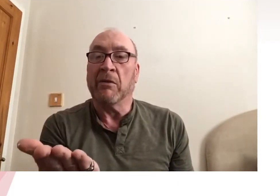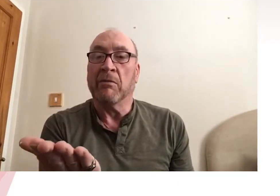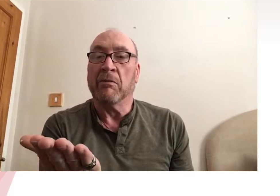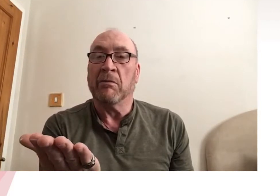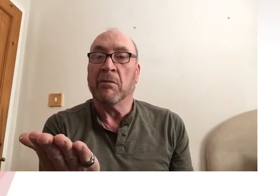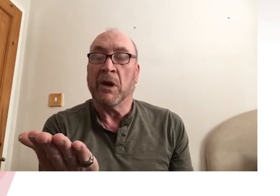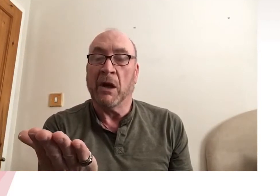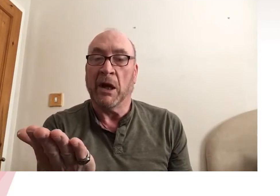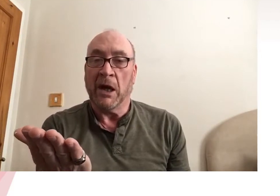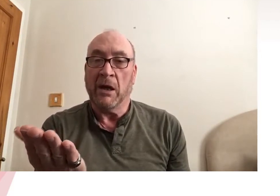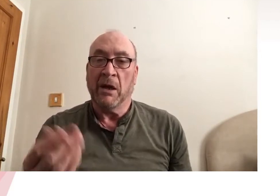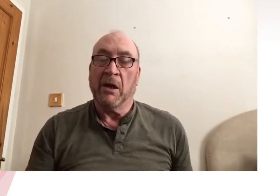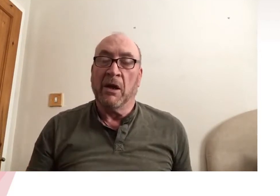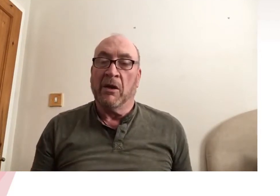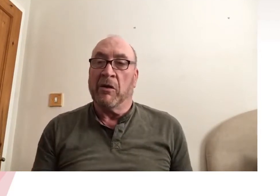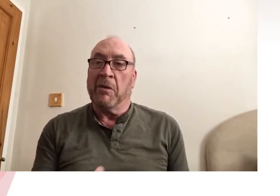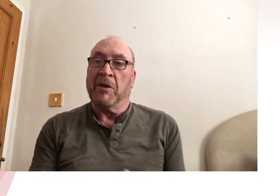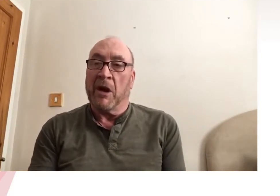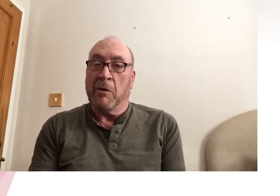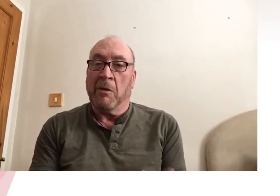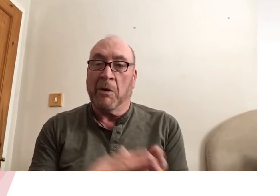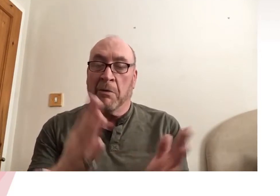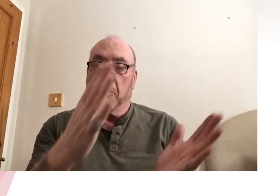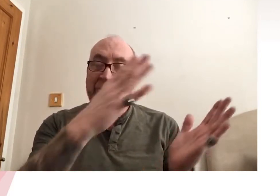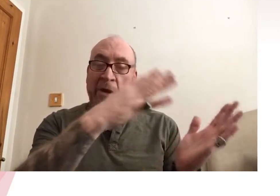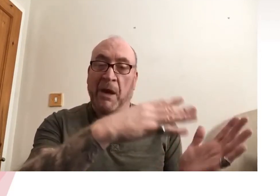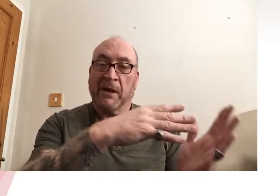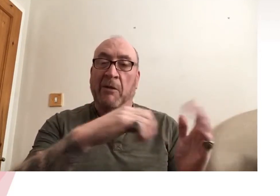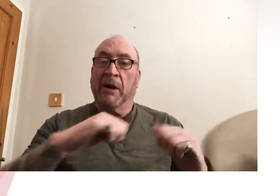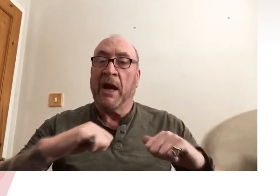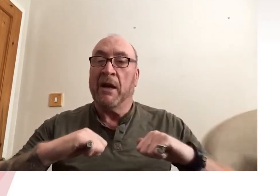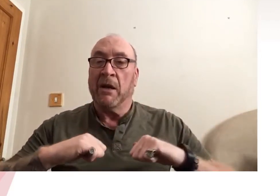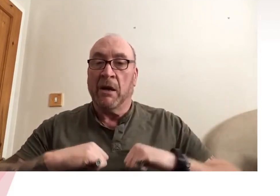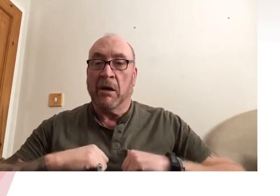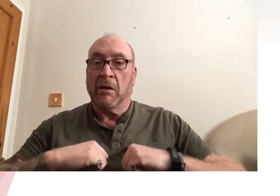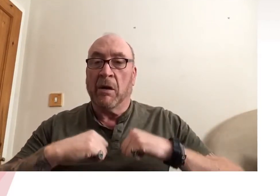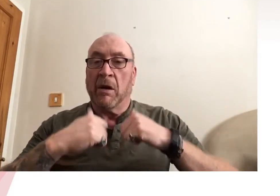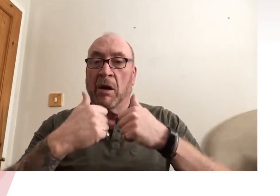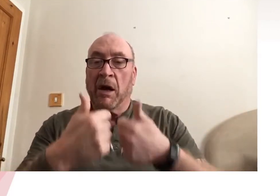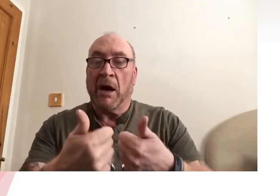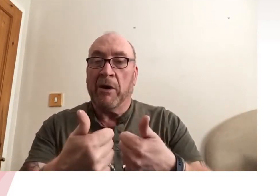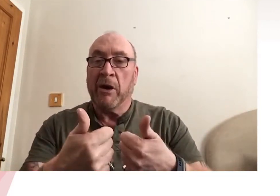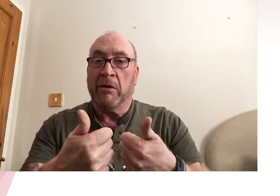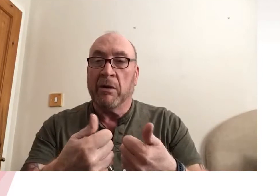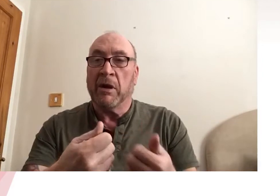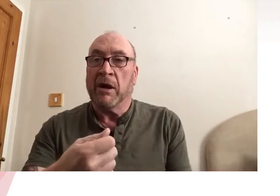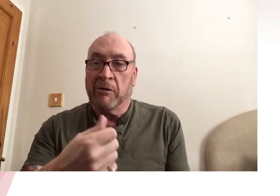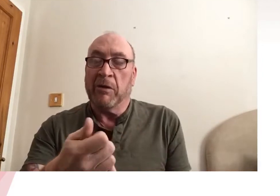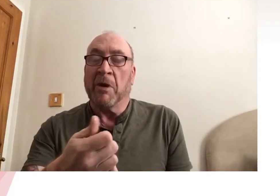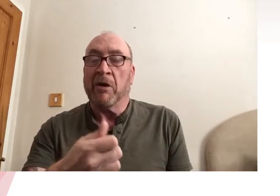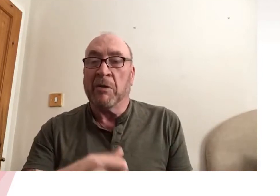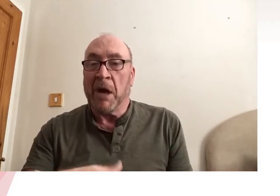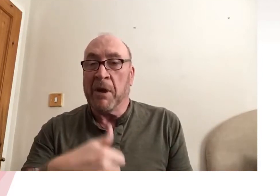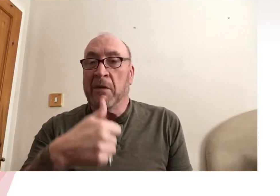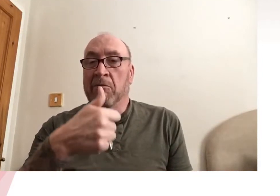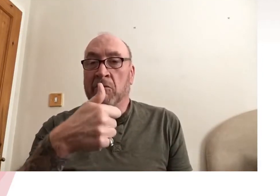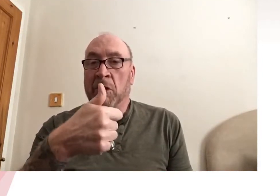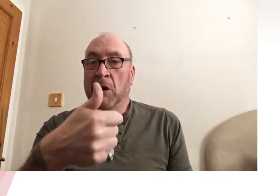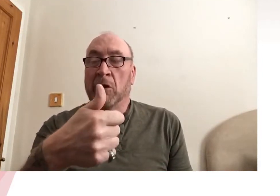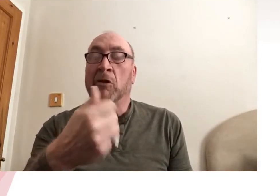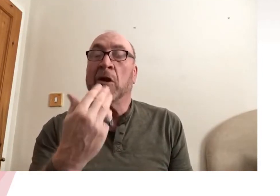thank you. Okay, so we'll go straight back to that one again. "How are you?" And in response it may